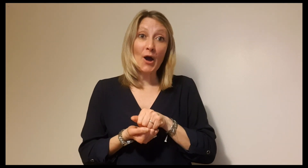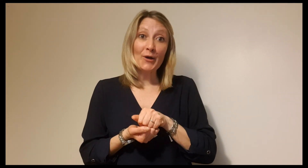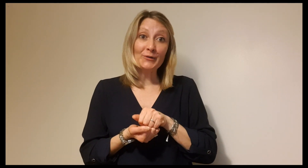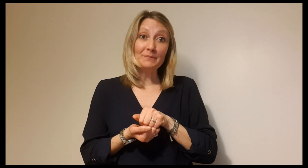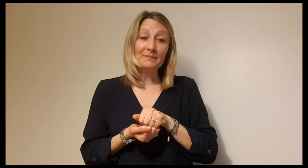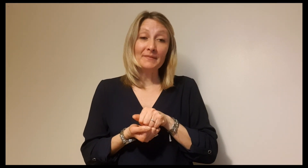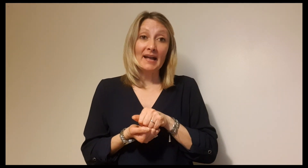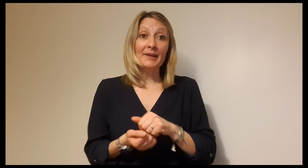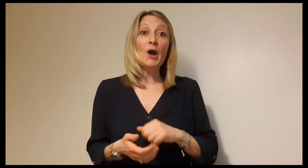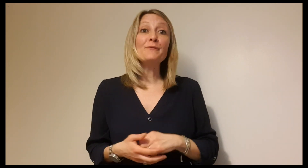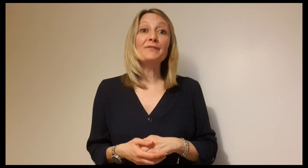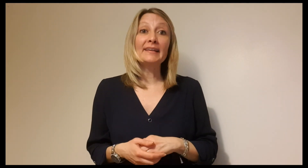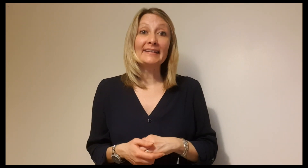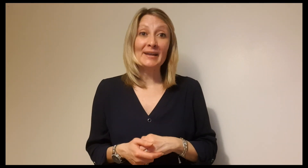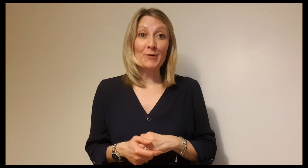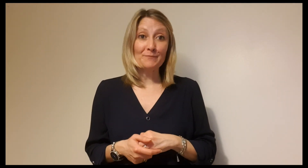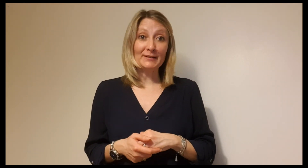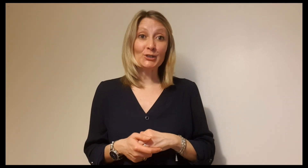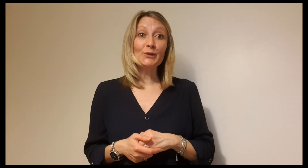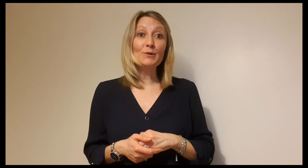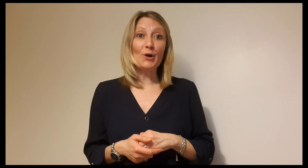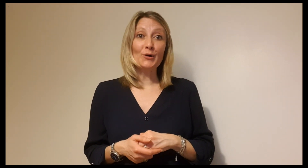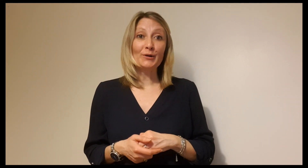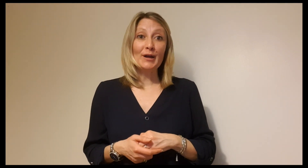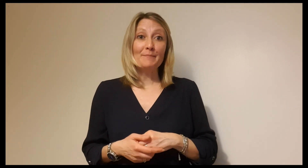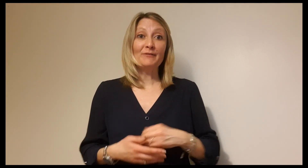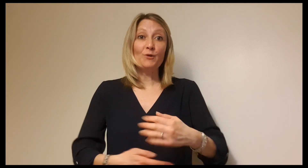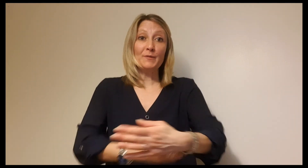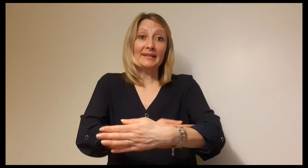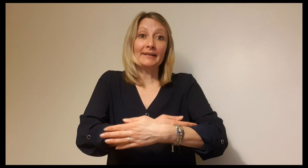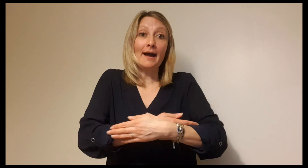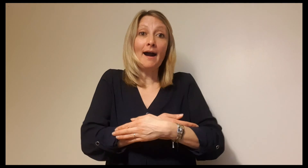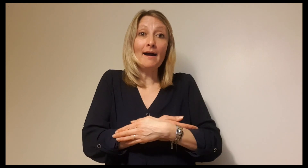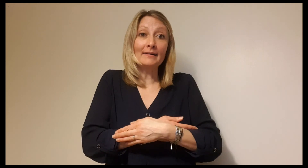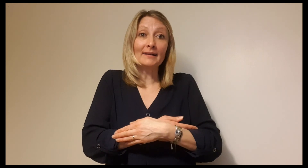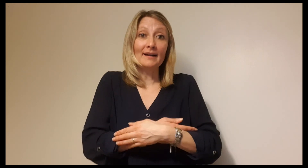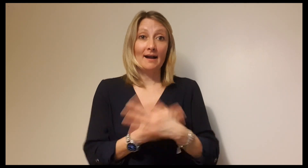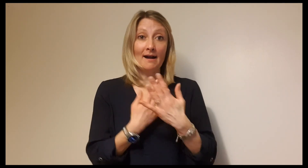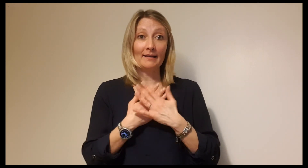at home, and hopefully it won't be too long before